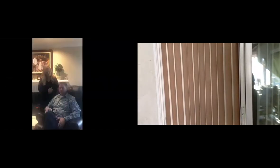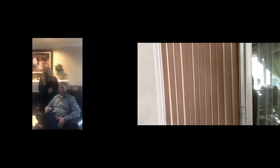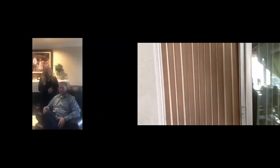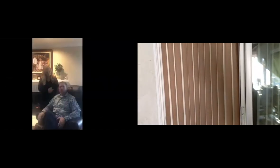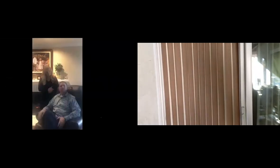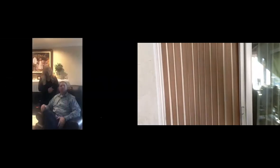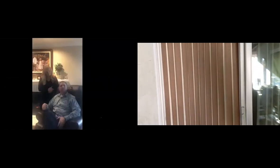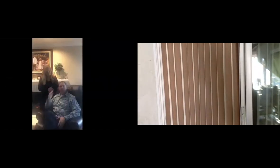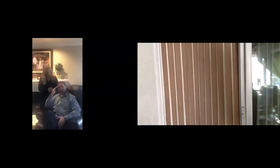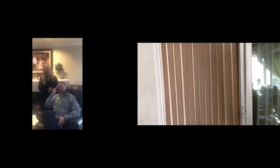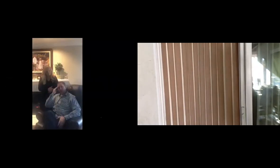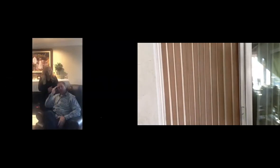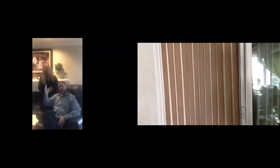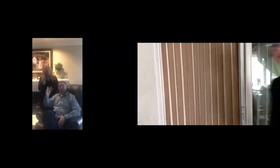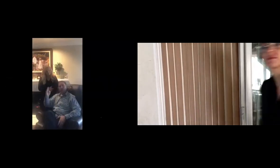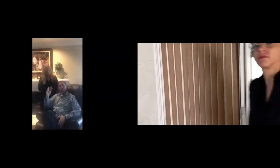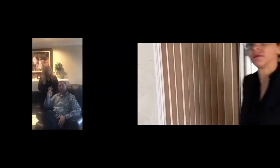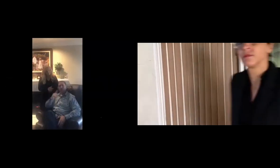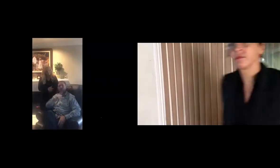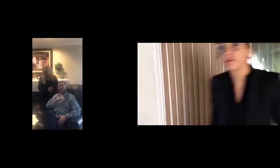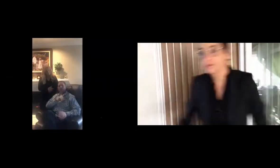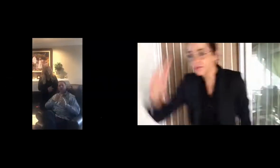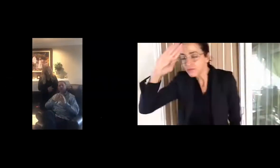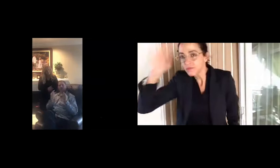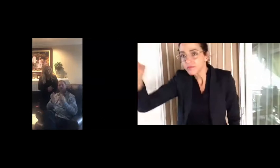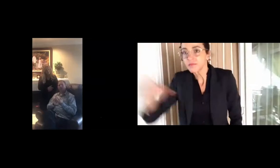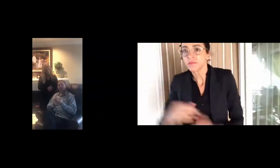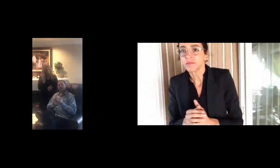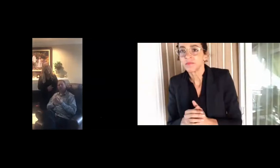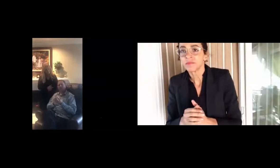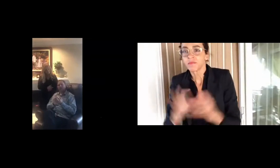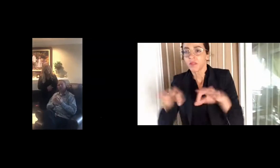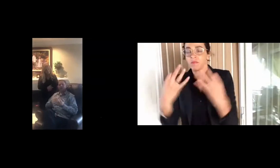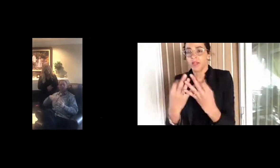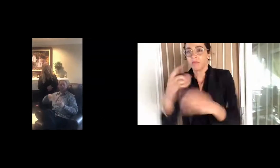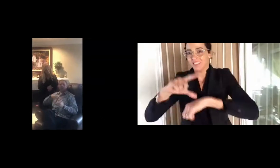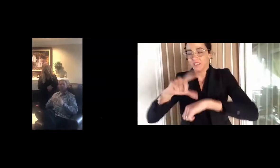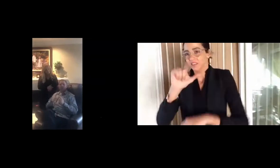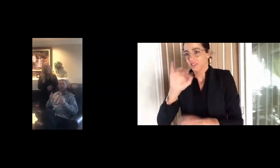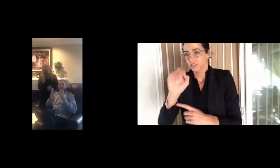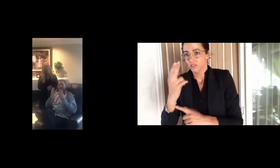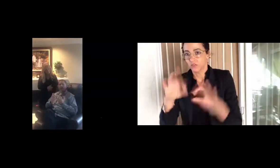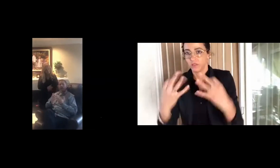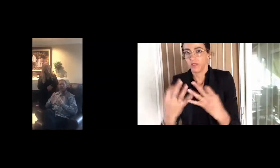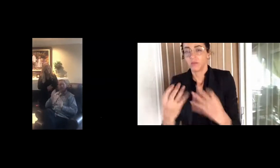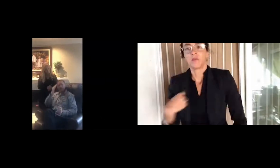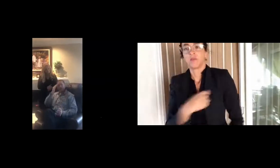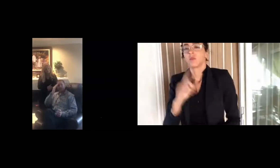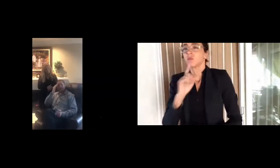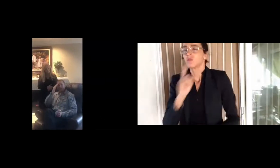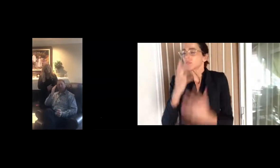Hello, Lynch family. very sad